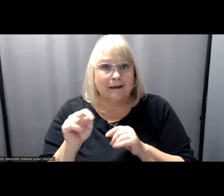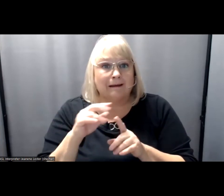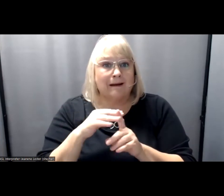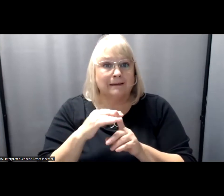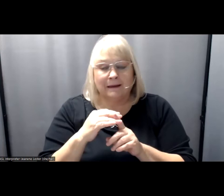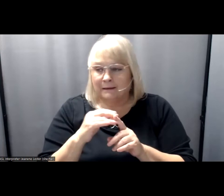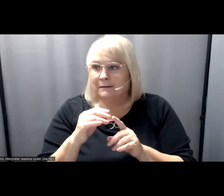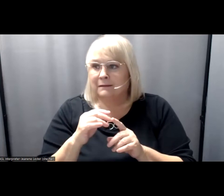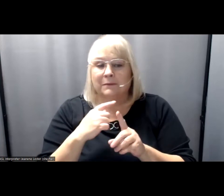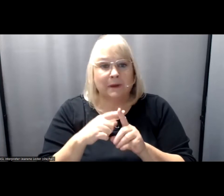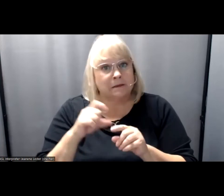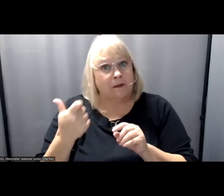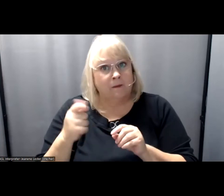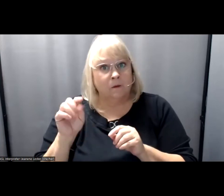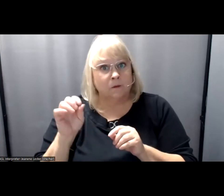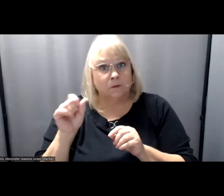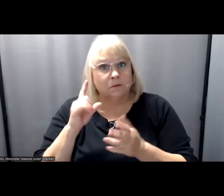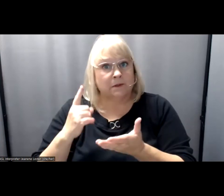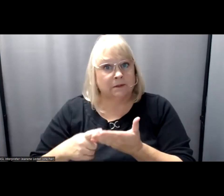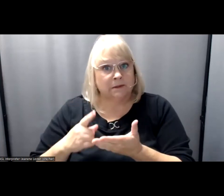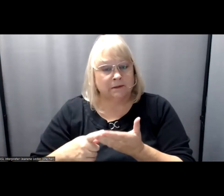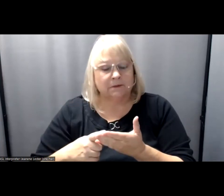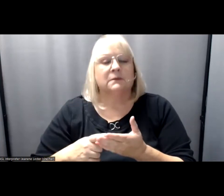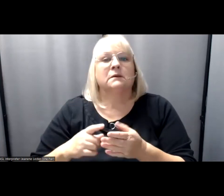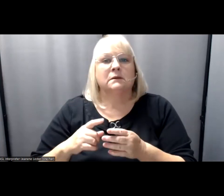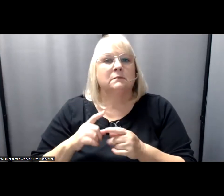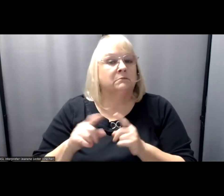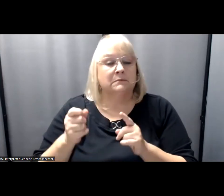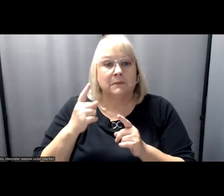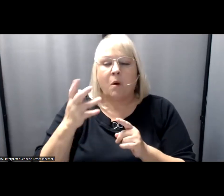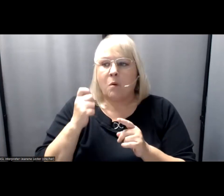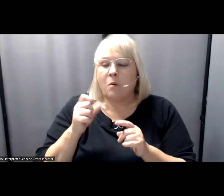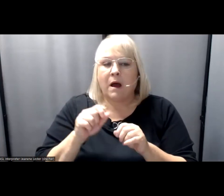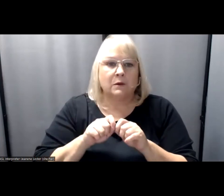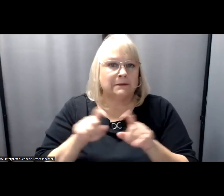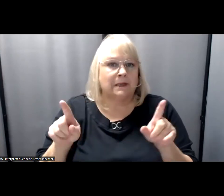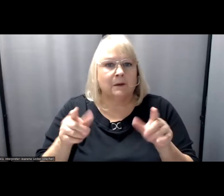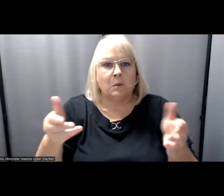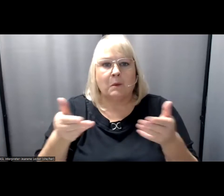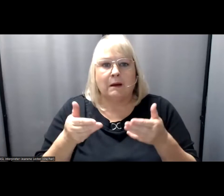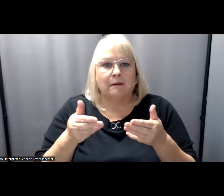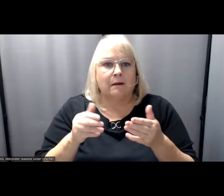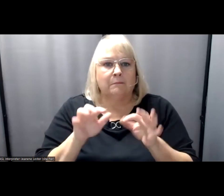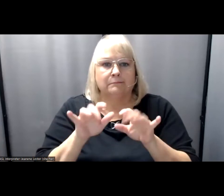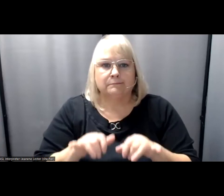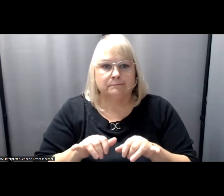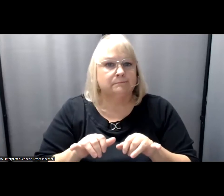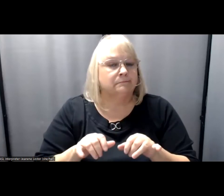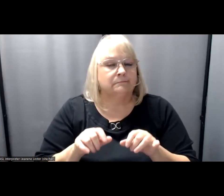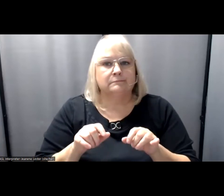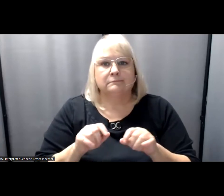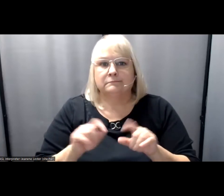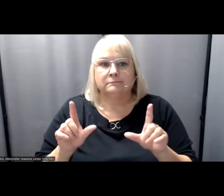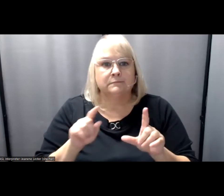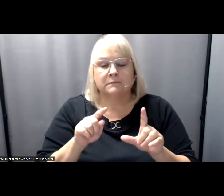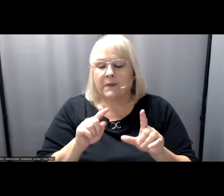we'll look at in a moment. You want to send out a welcome letter, an official, clean beginning